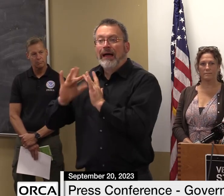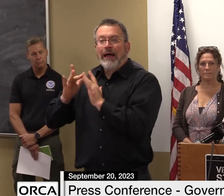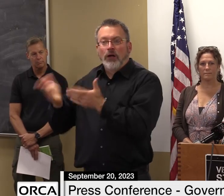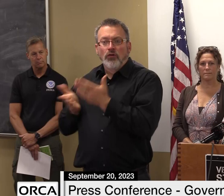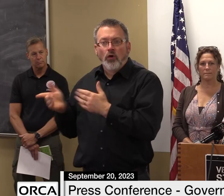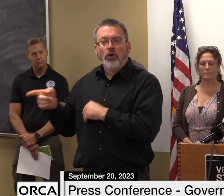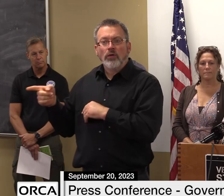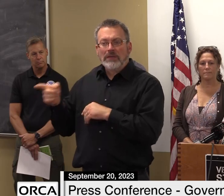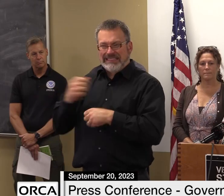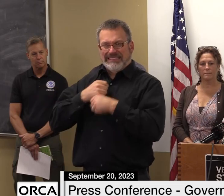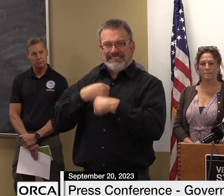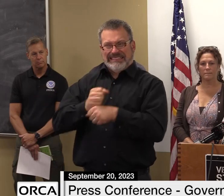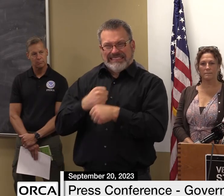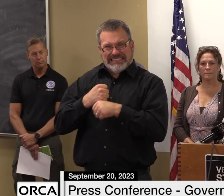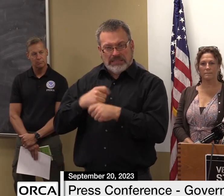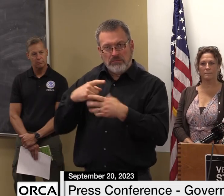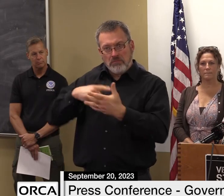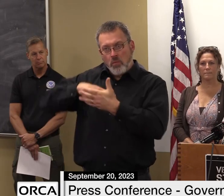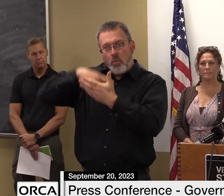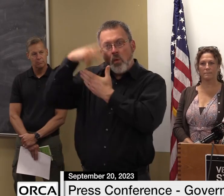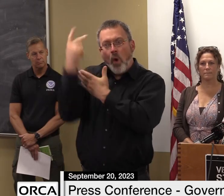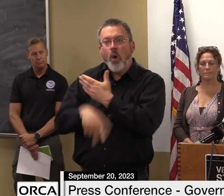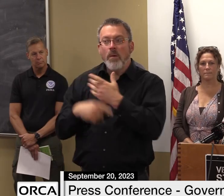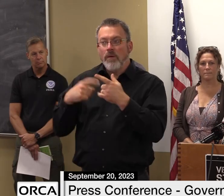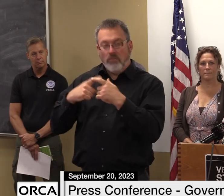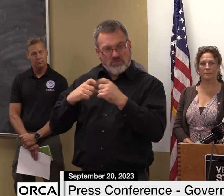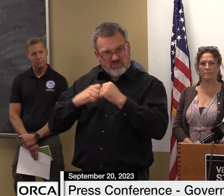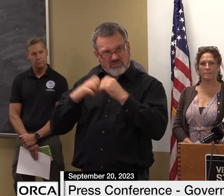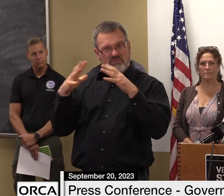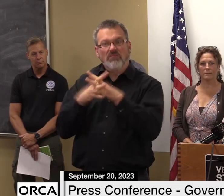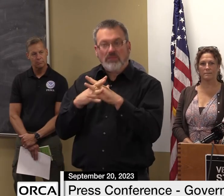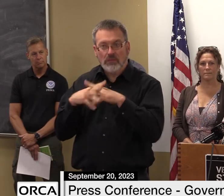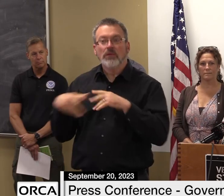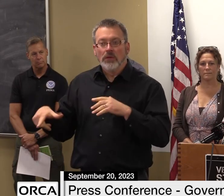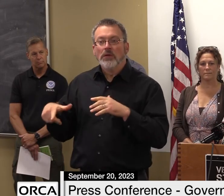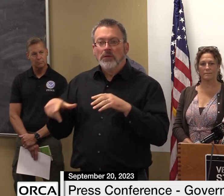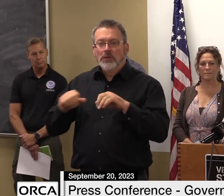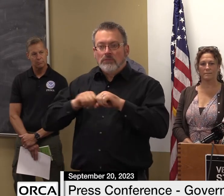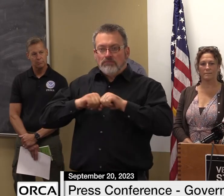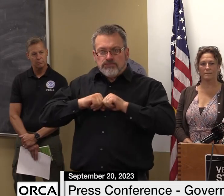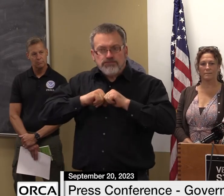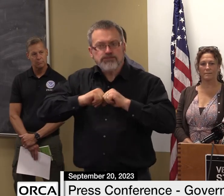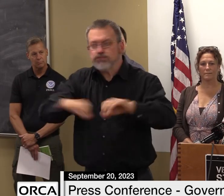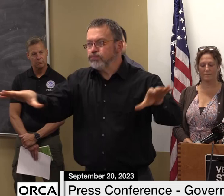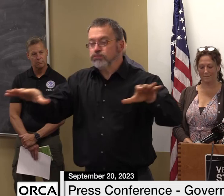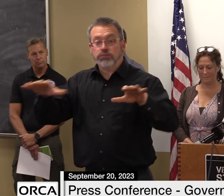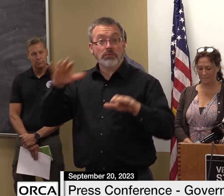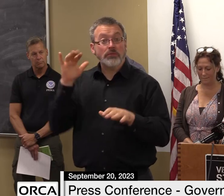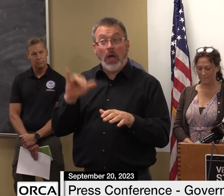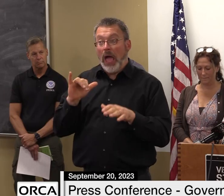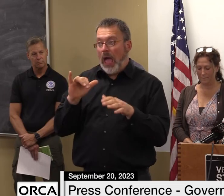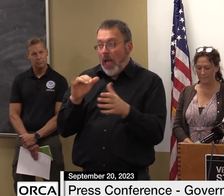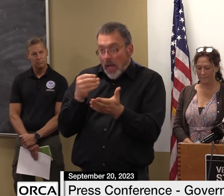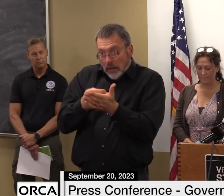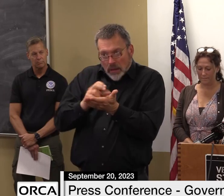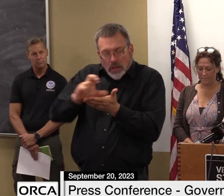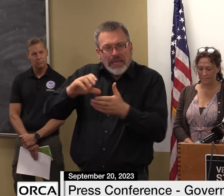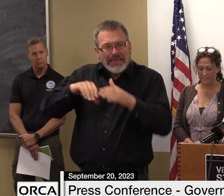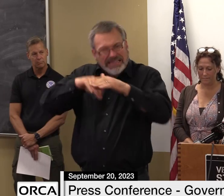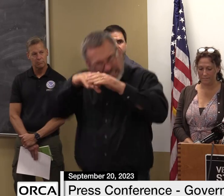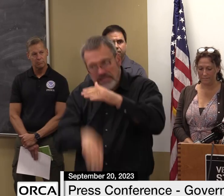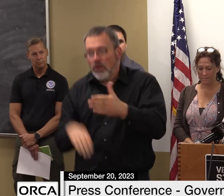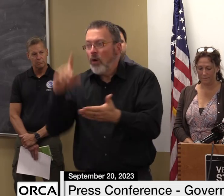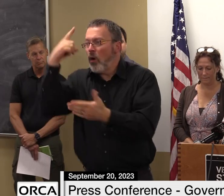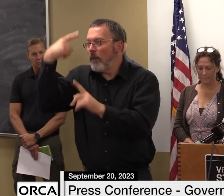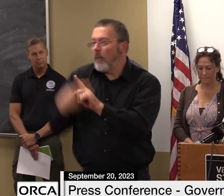program from scratch and get the checks out the door in under 30 days. In the first phase, we set a cap